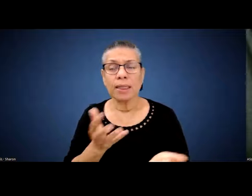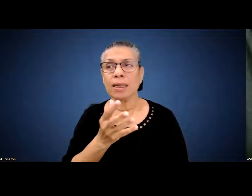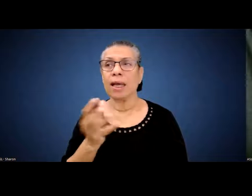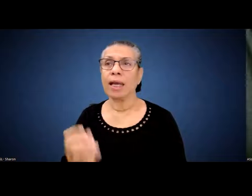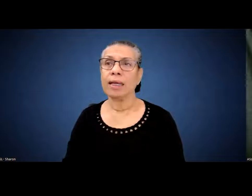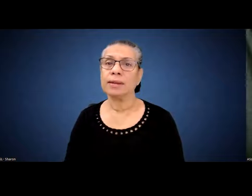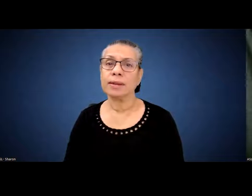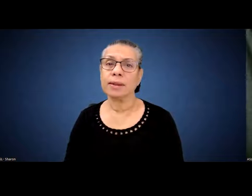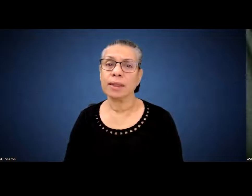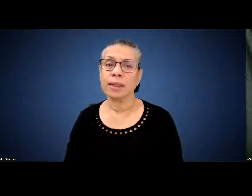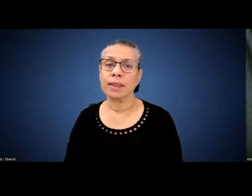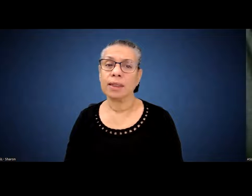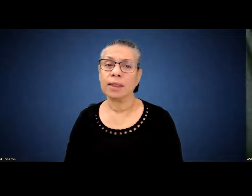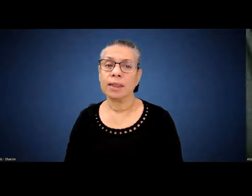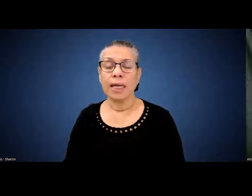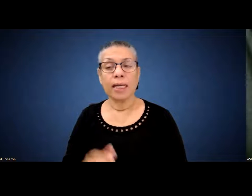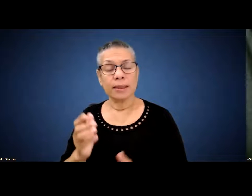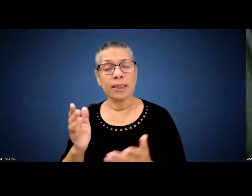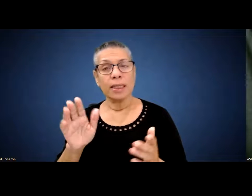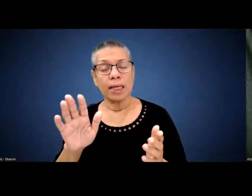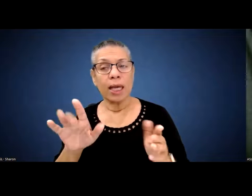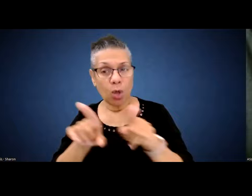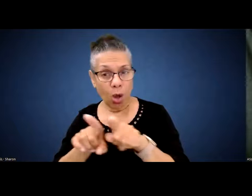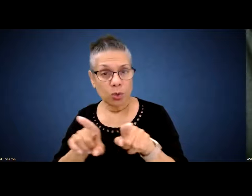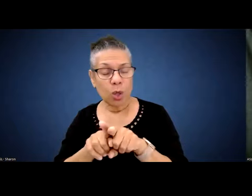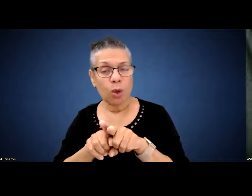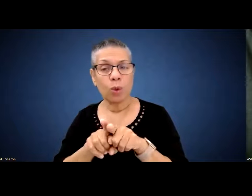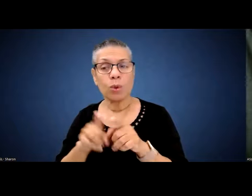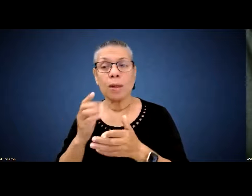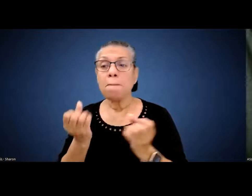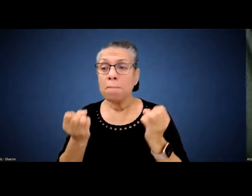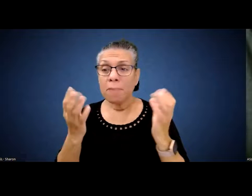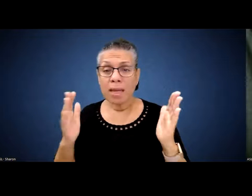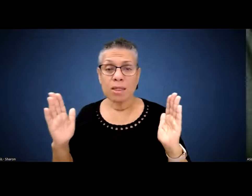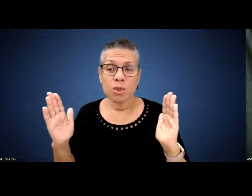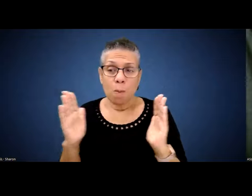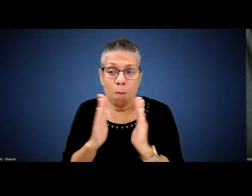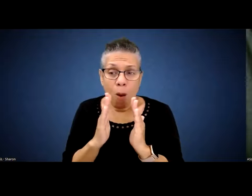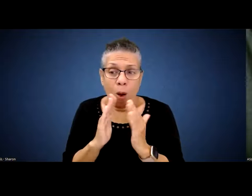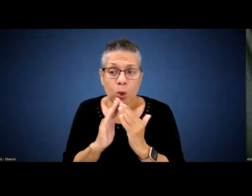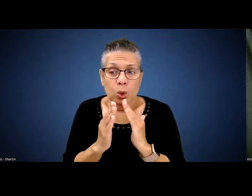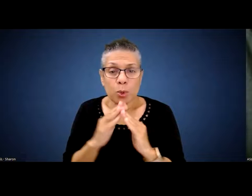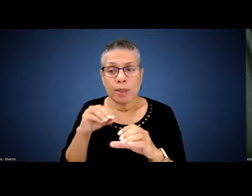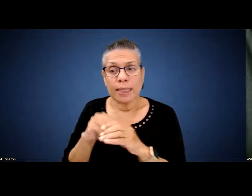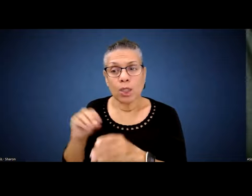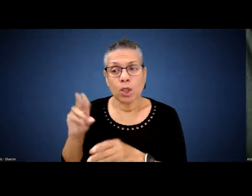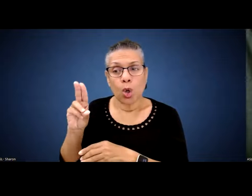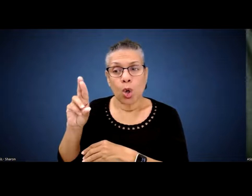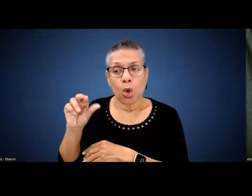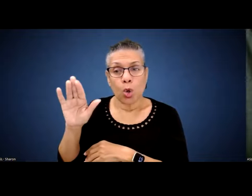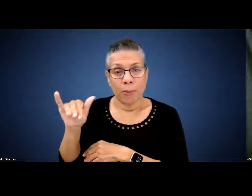that which may also where many small communities, particularly in urban areas, may